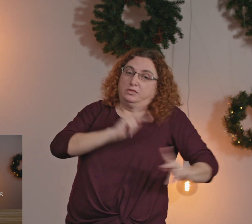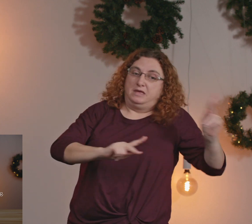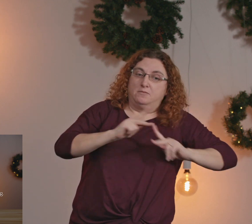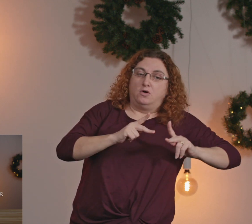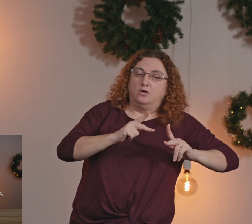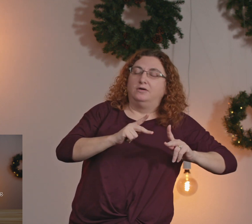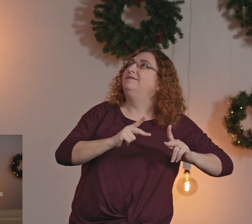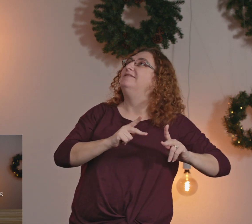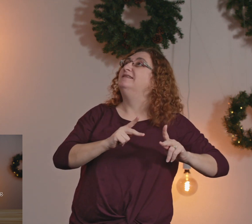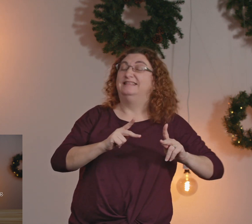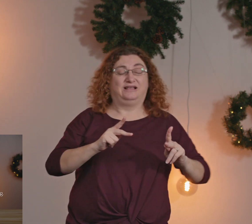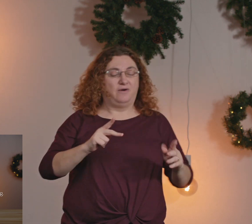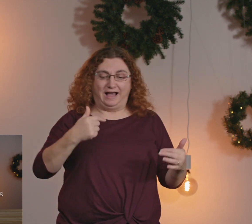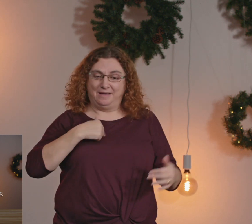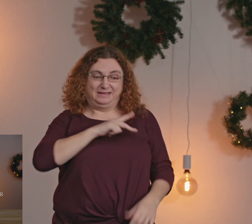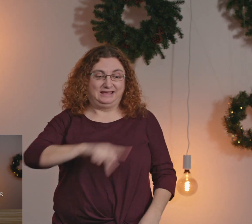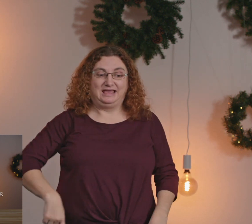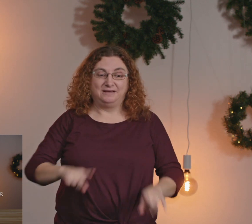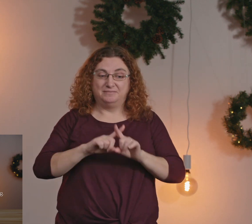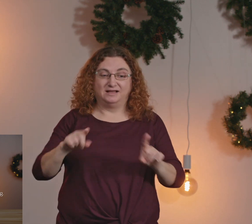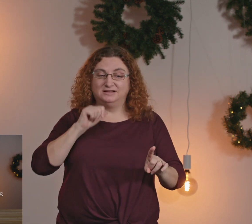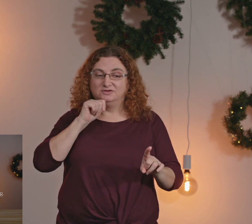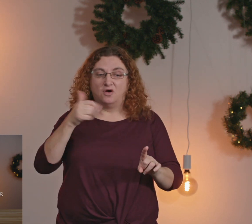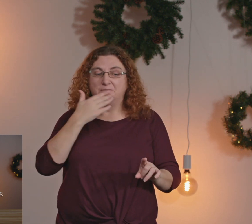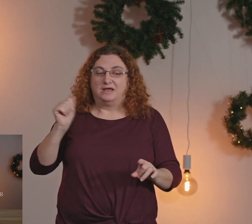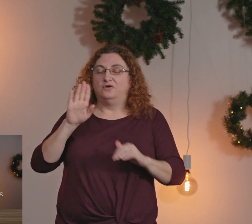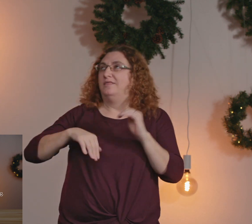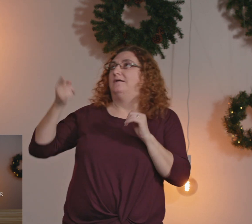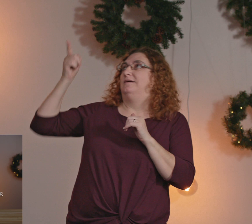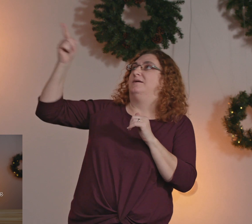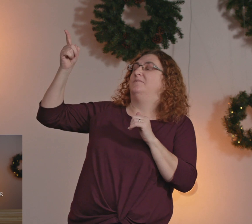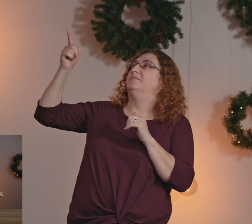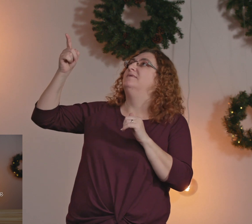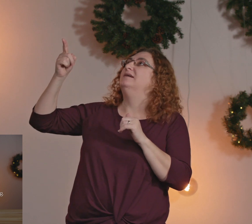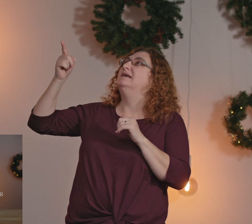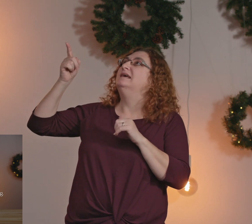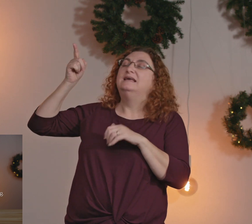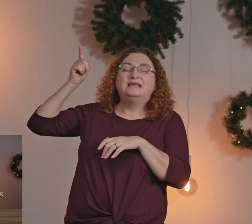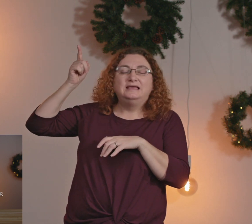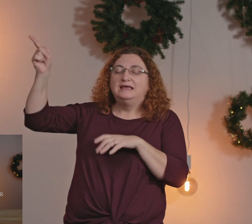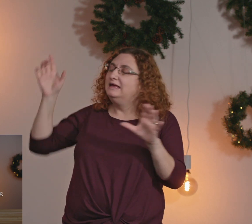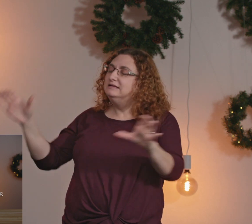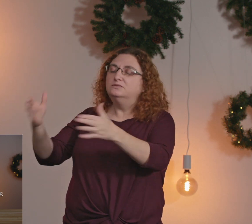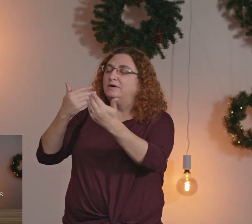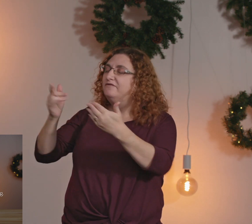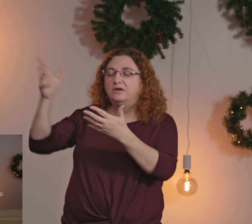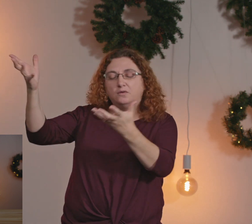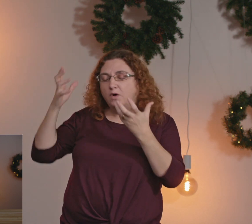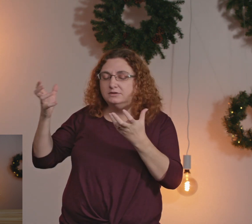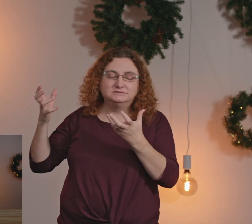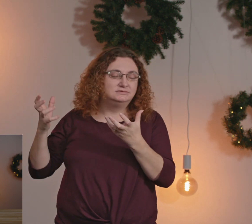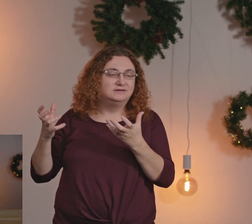even the great king like I am, all the peoples of the earth are regarded as nothing. He does as he pleases with the powers of heaven and the peoples of the